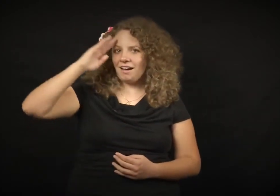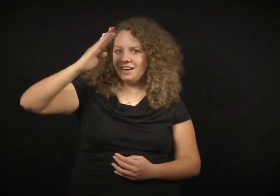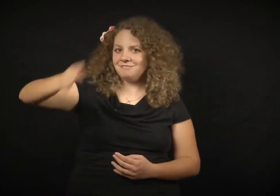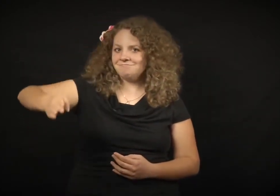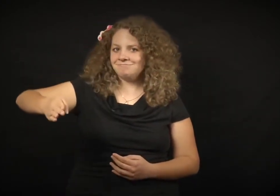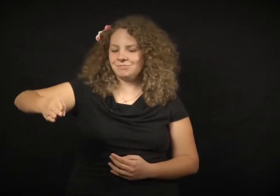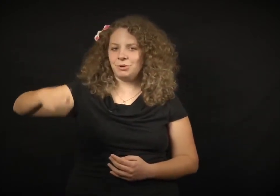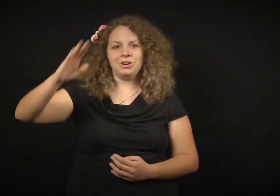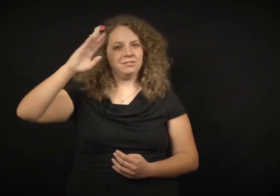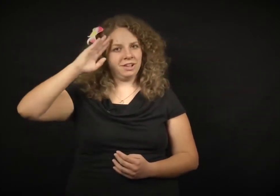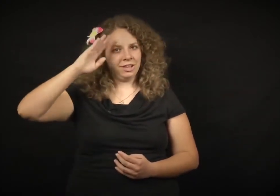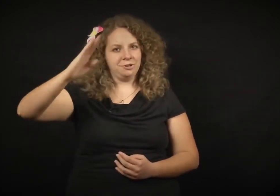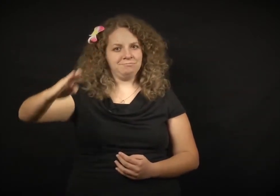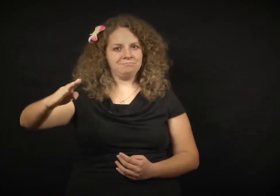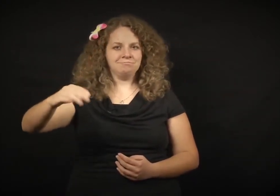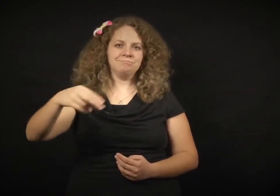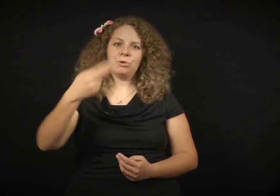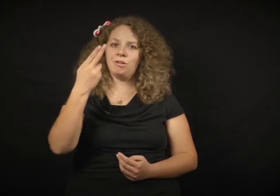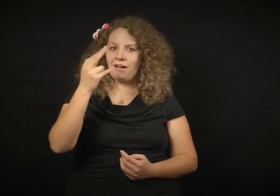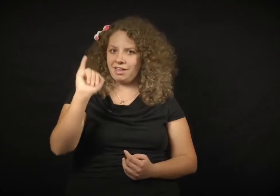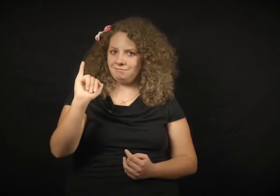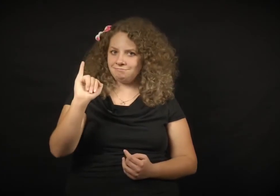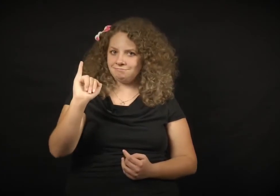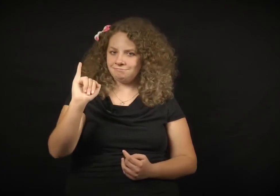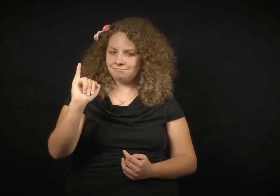Hi or hello or hi.